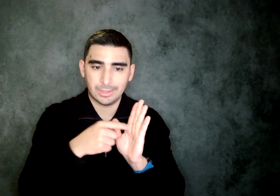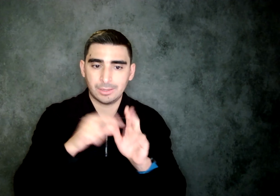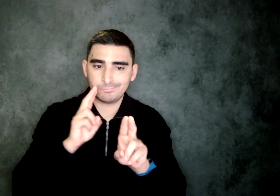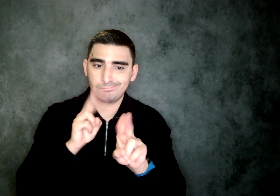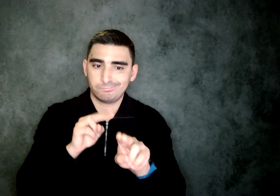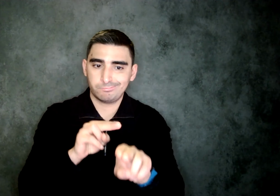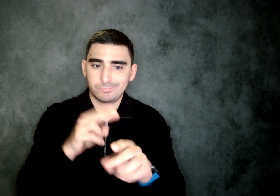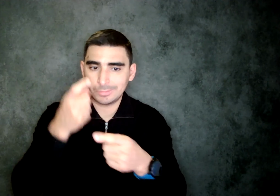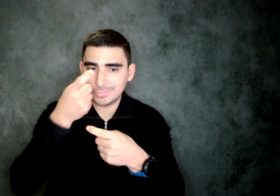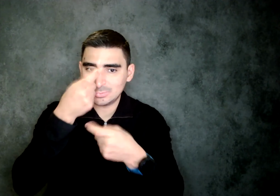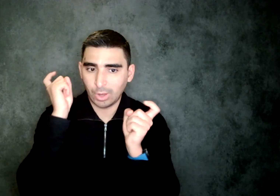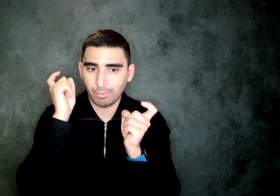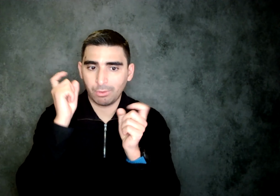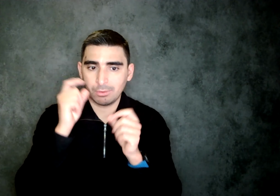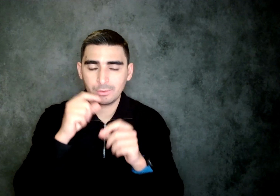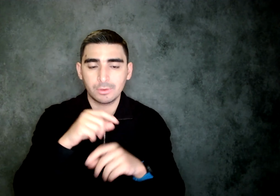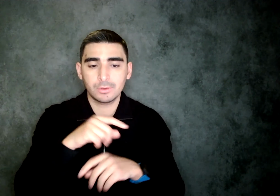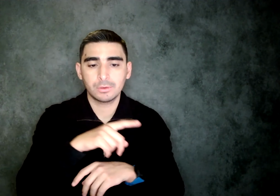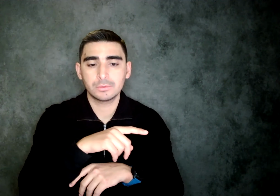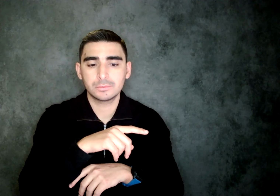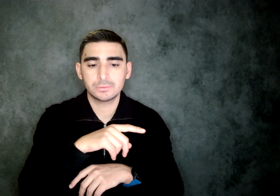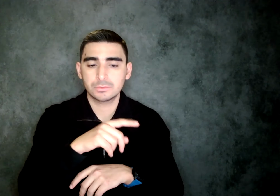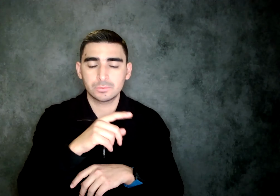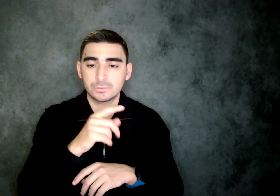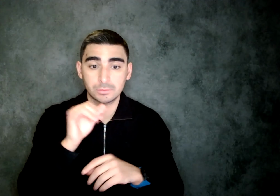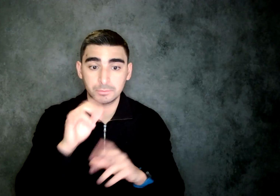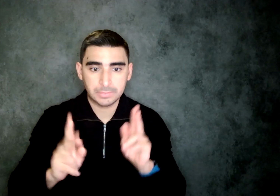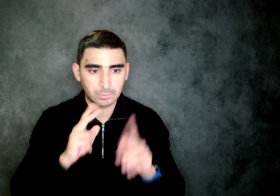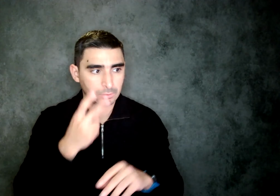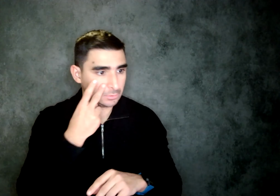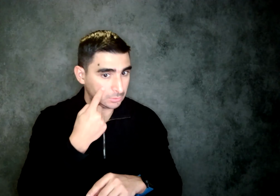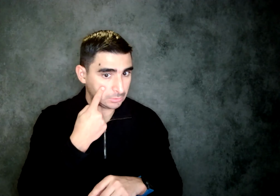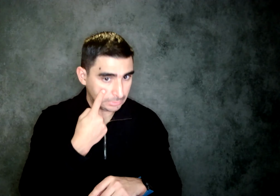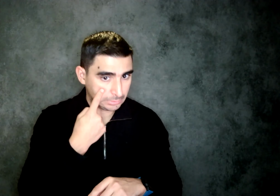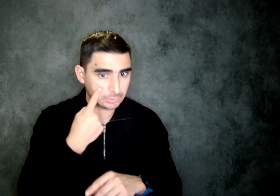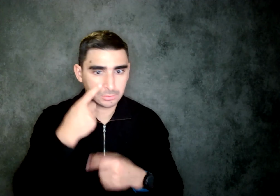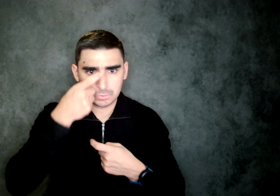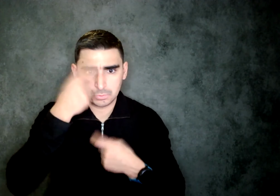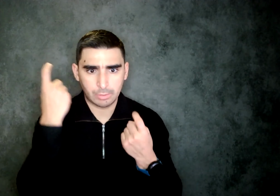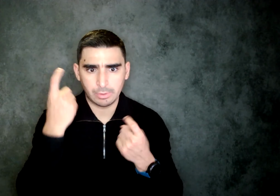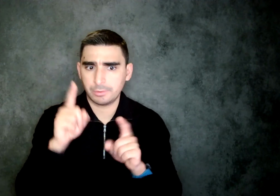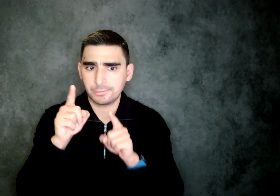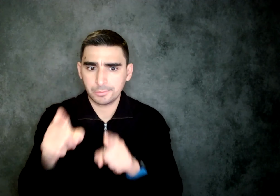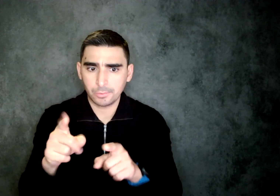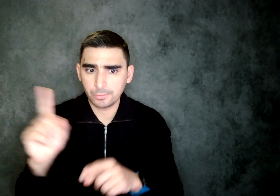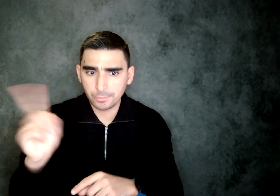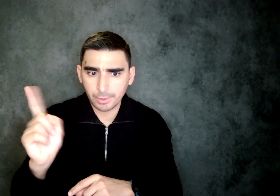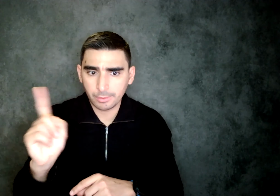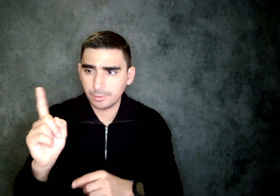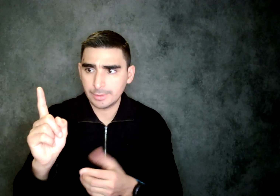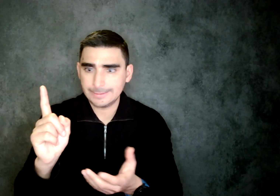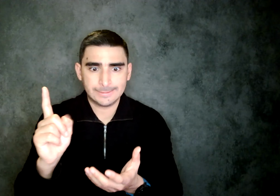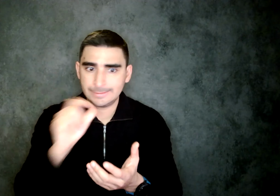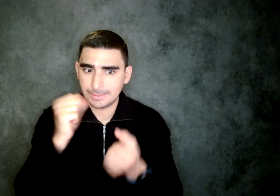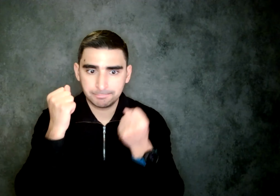Trauma. There really isn't a lot of places for people to go. So how can we create a space for whether